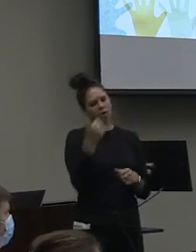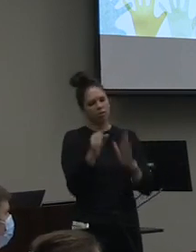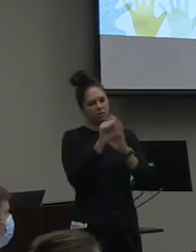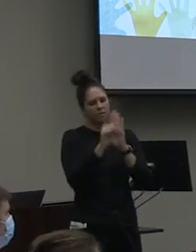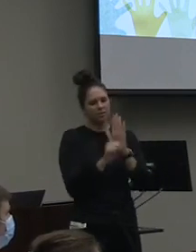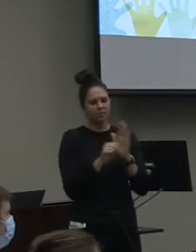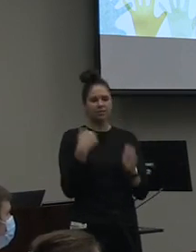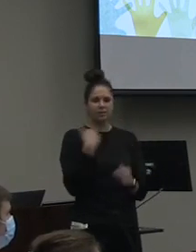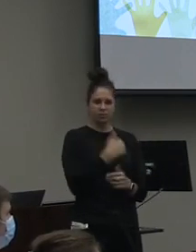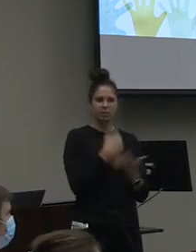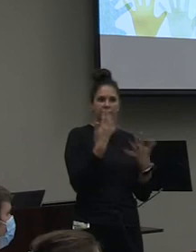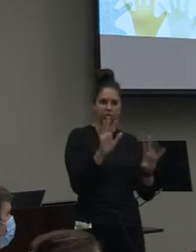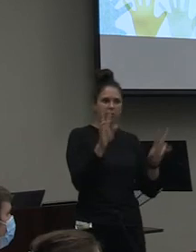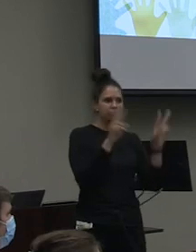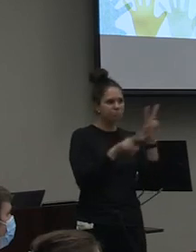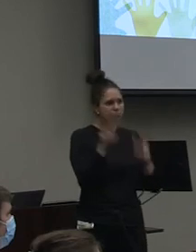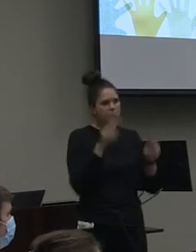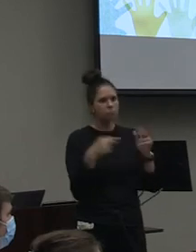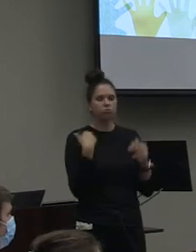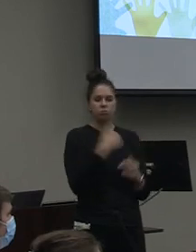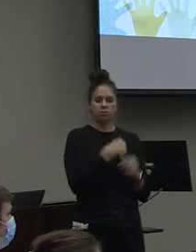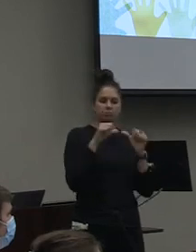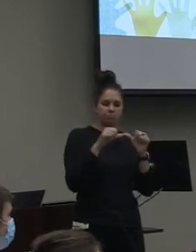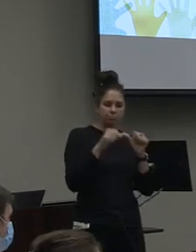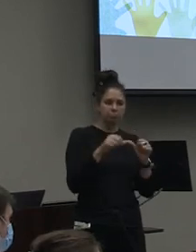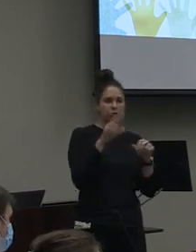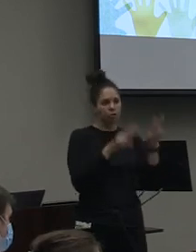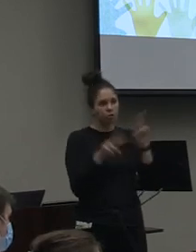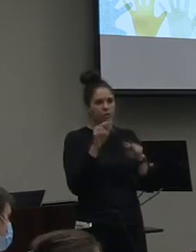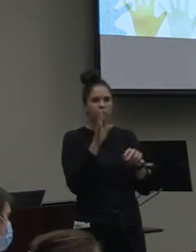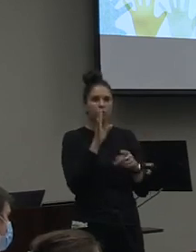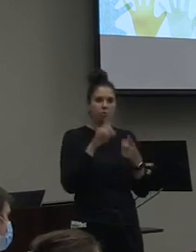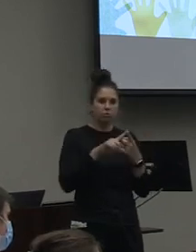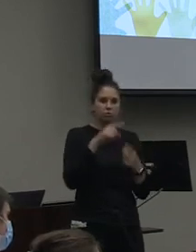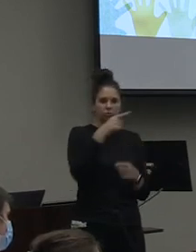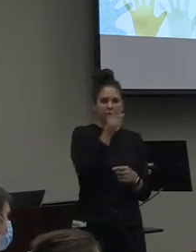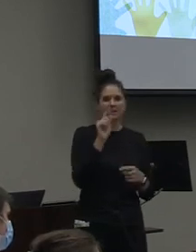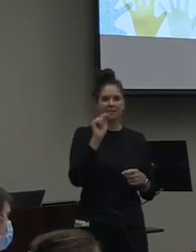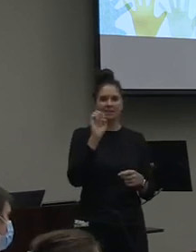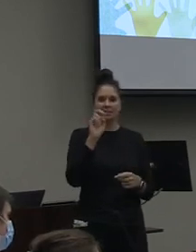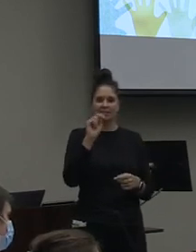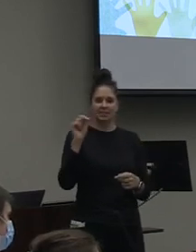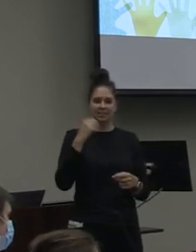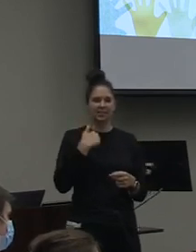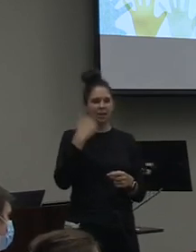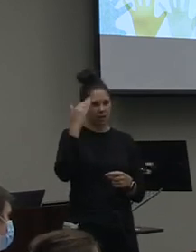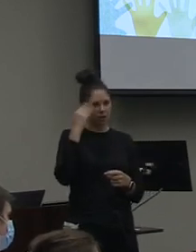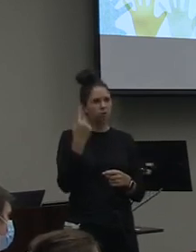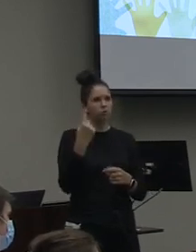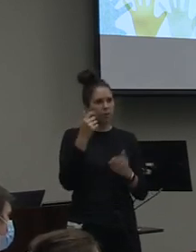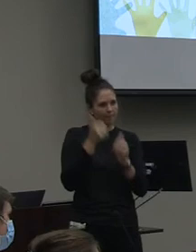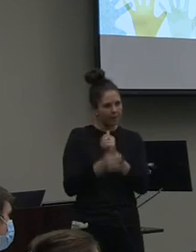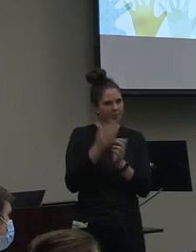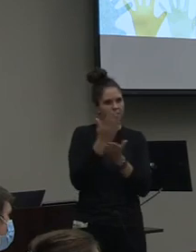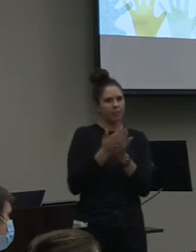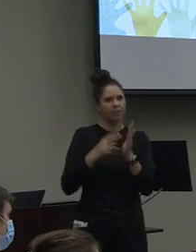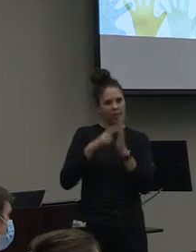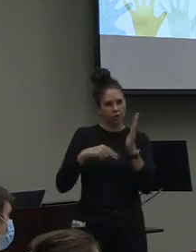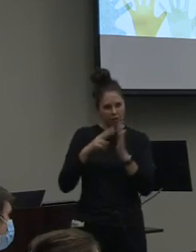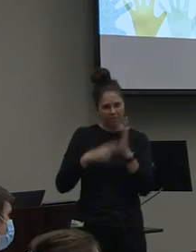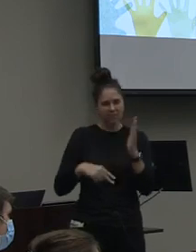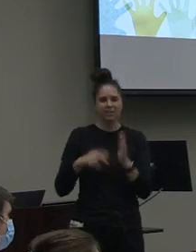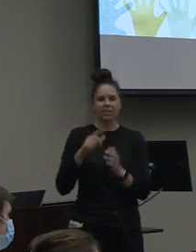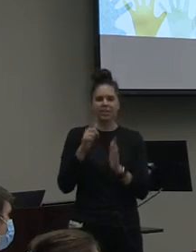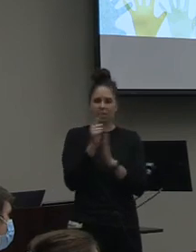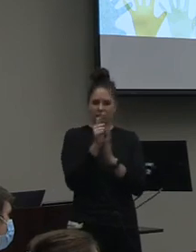that we have looked at, that we continue to look at and talk to. Tennessee is one who I know has passed some literacy legislation in the past. Texas